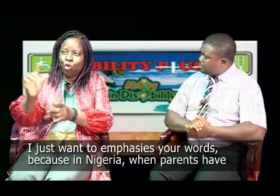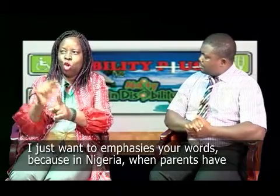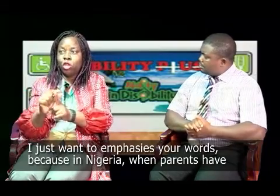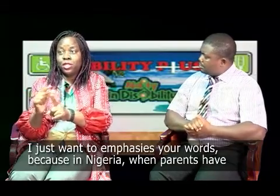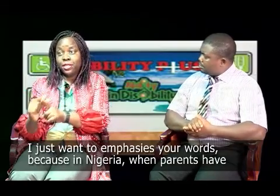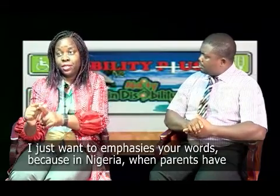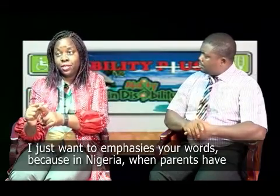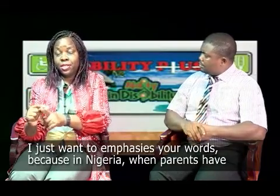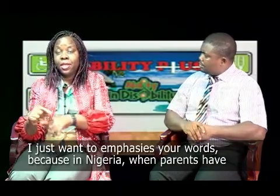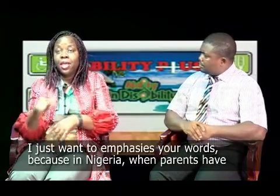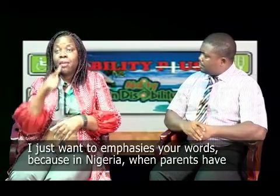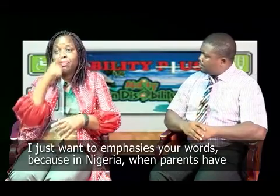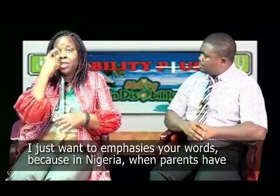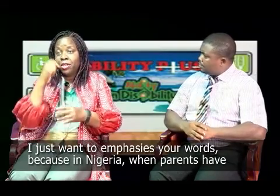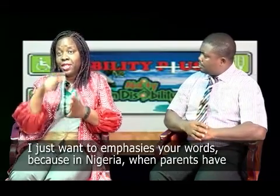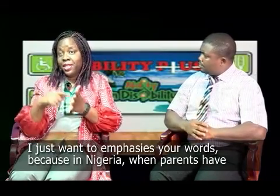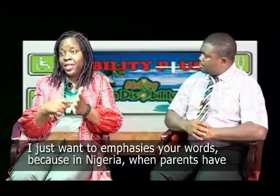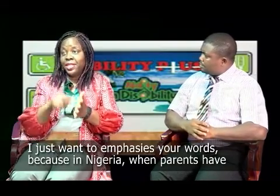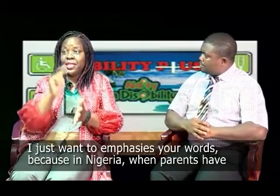emphasize your words, because